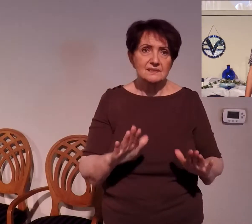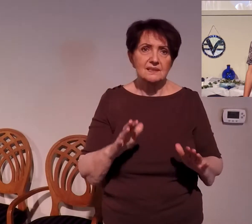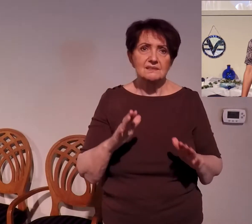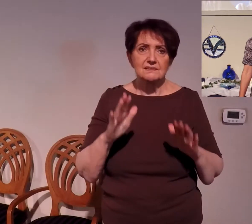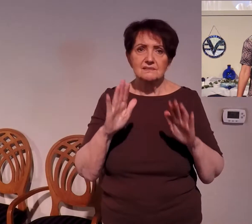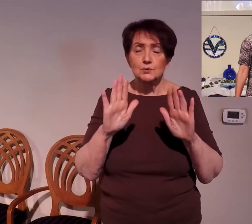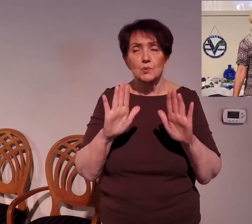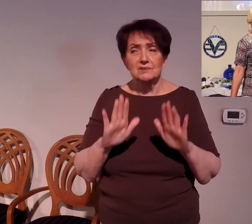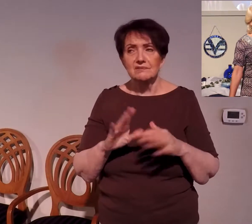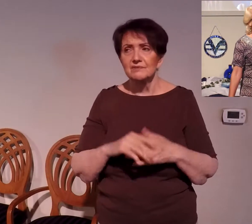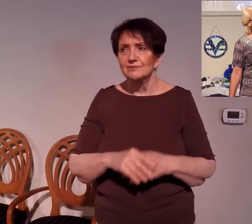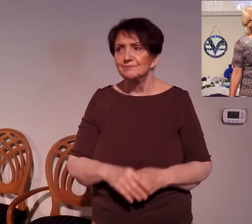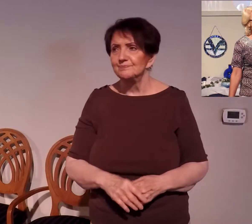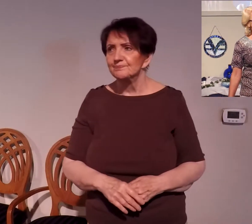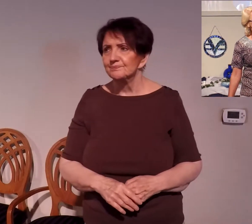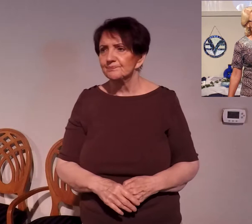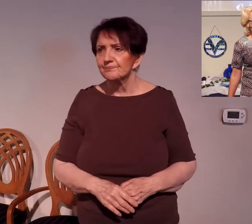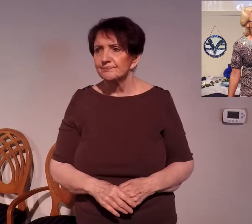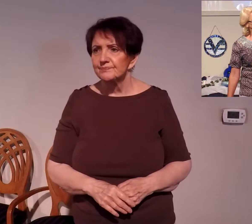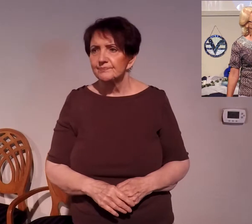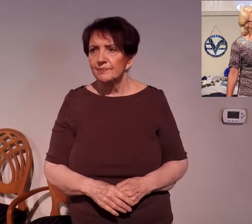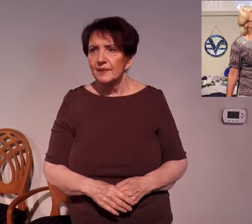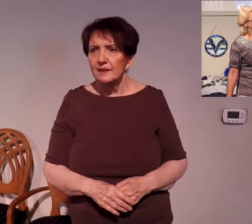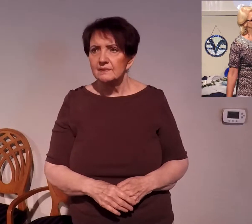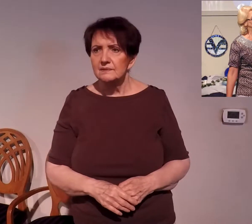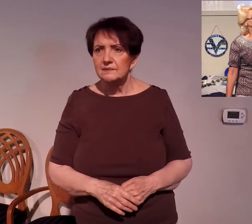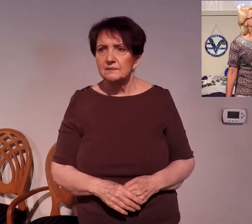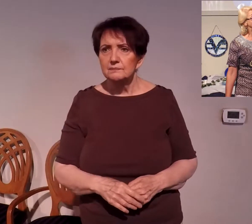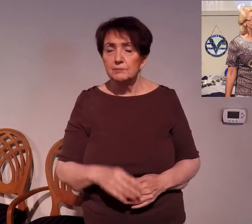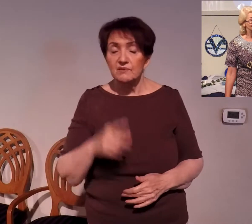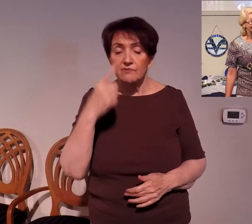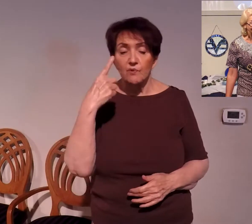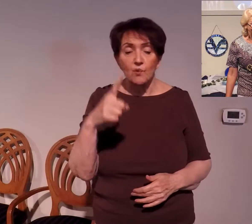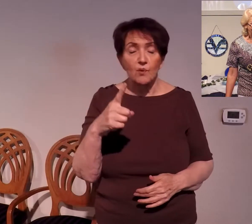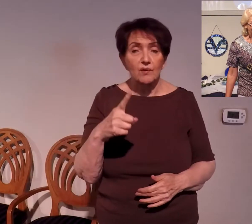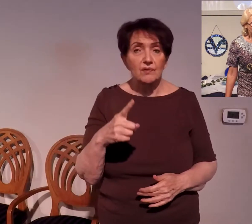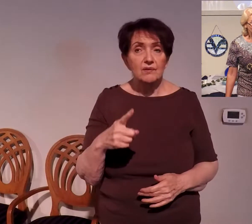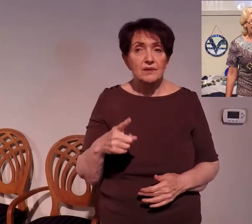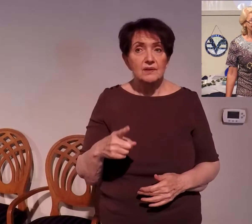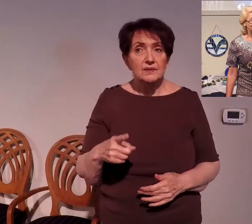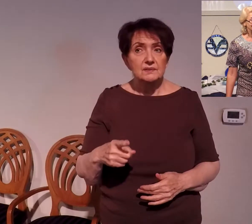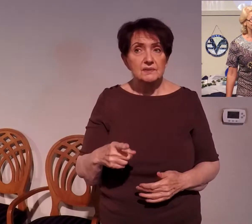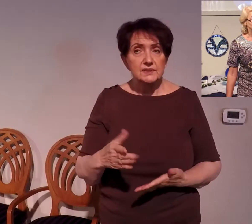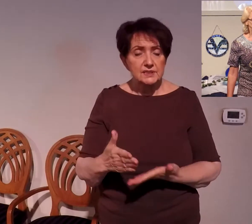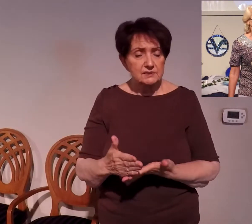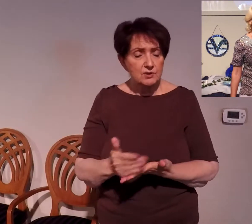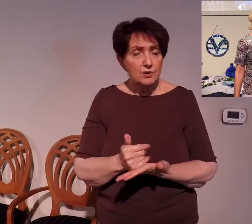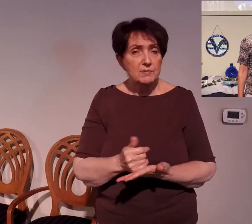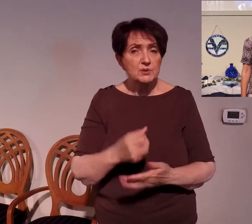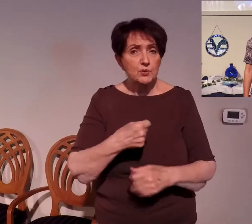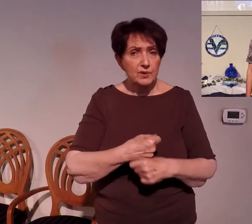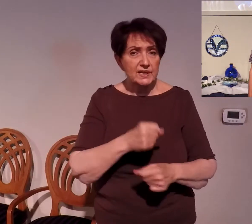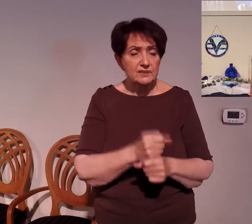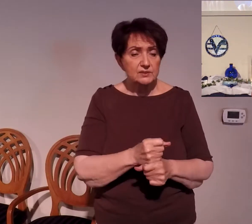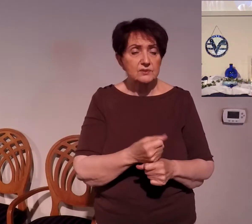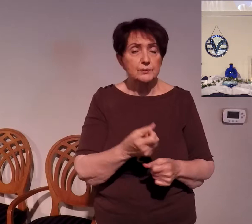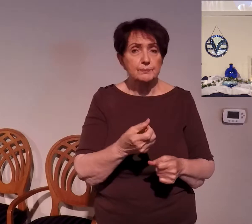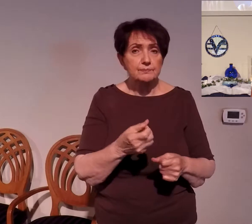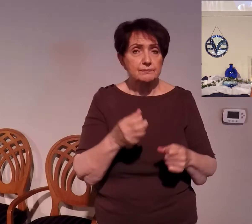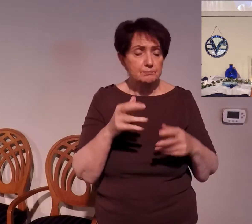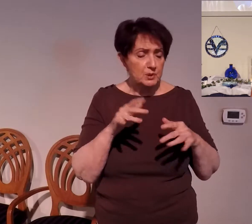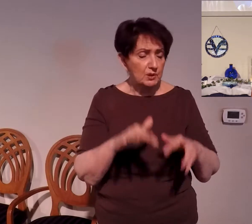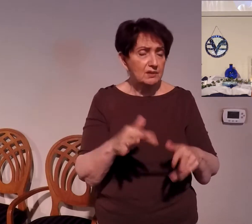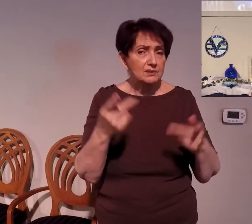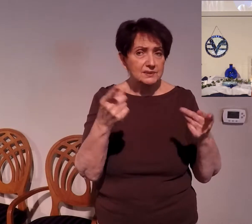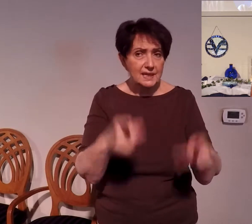fabulous. But for the deliberate creation, manifesting miracles, to